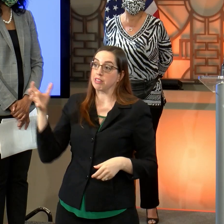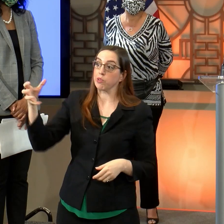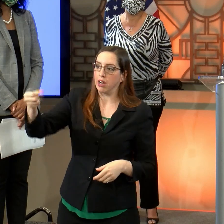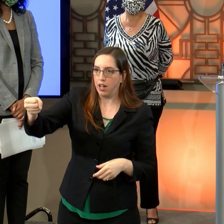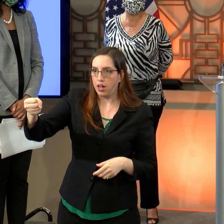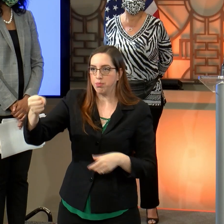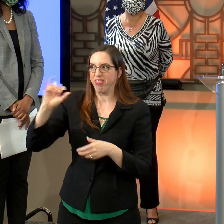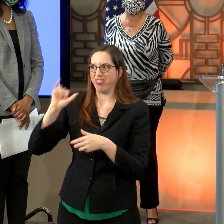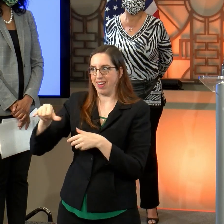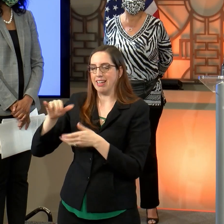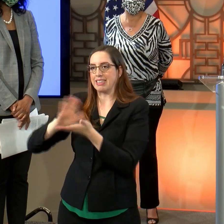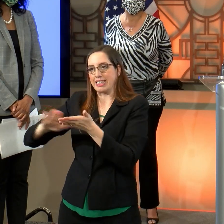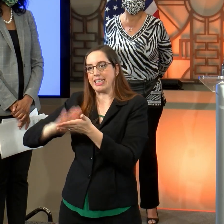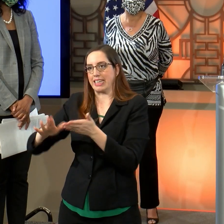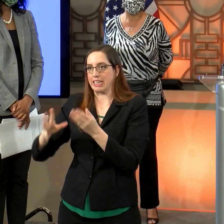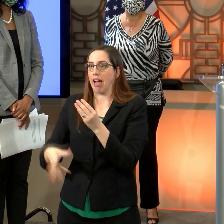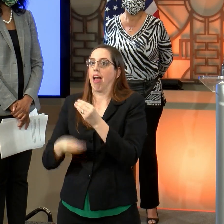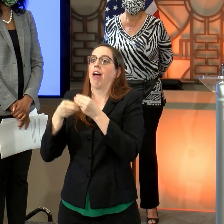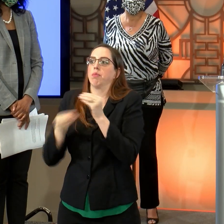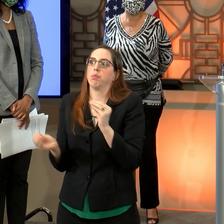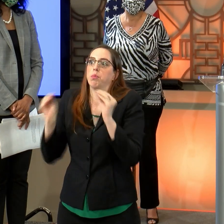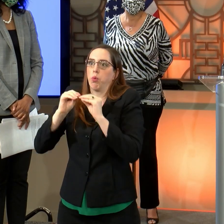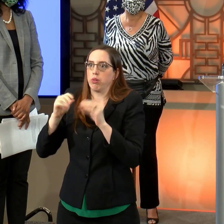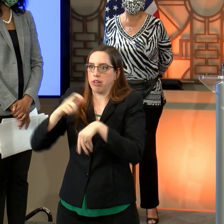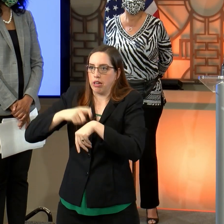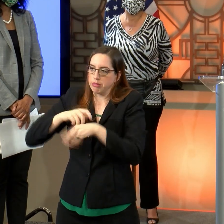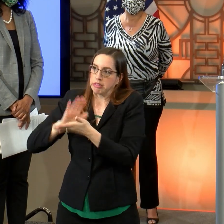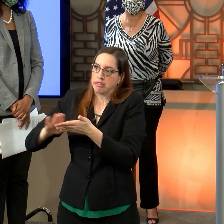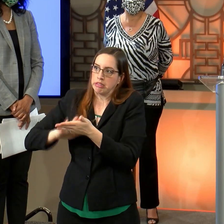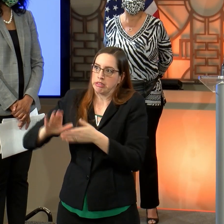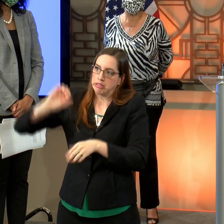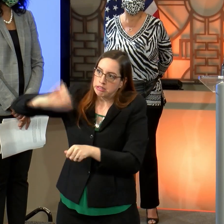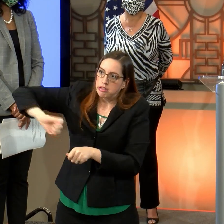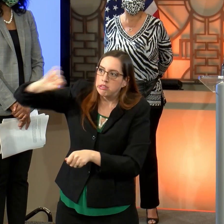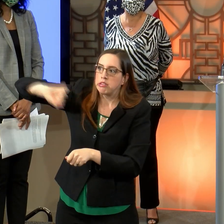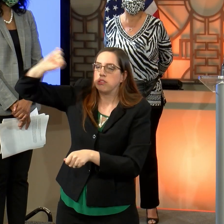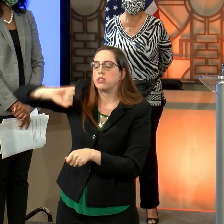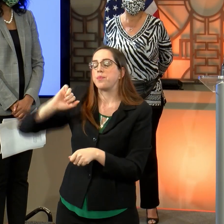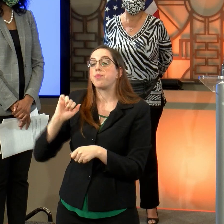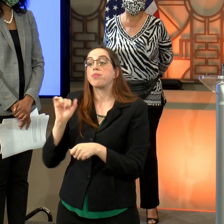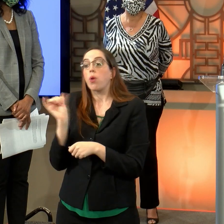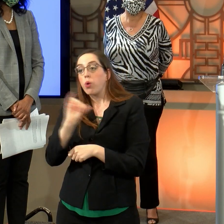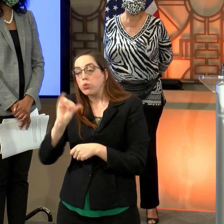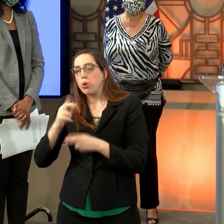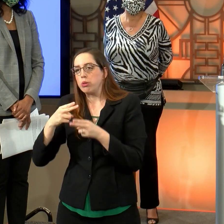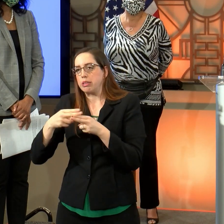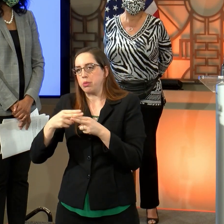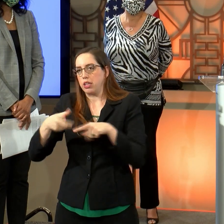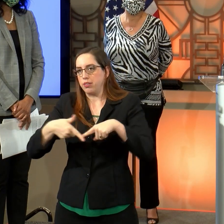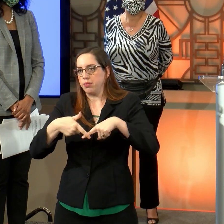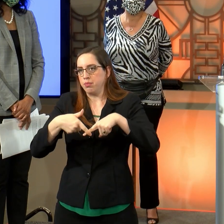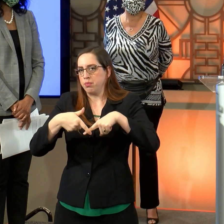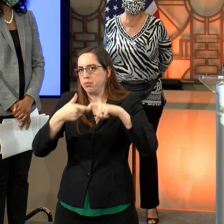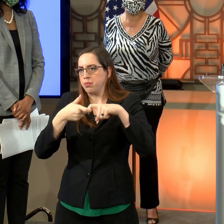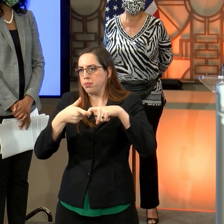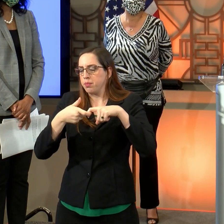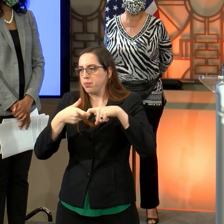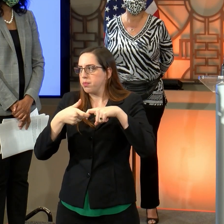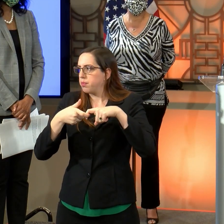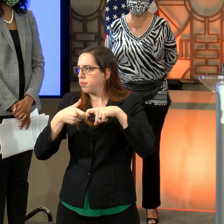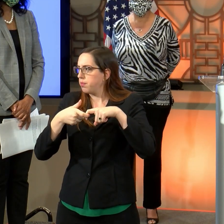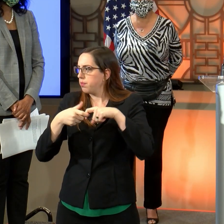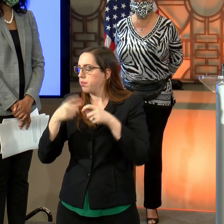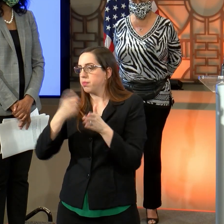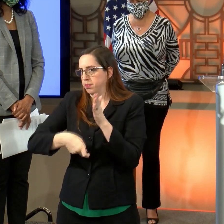as you're riding. Those get extra disinfecting. And we've temporarily suspended fares for two